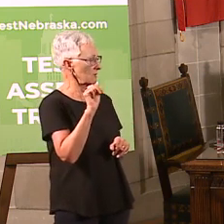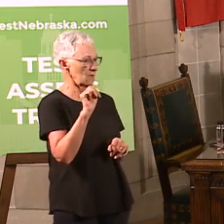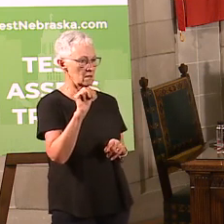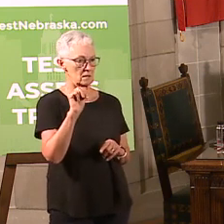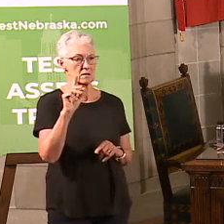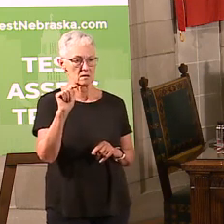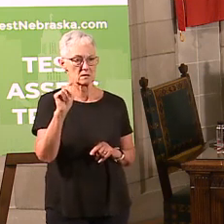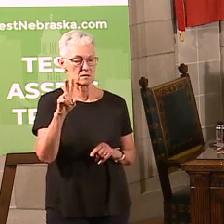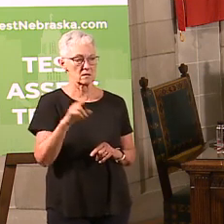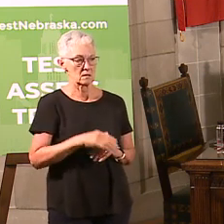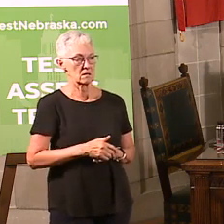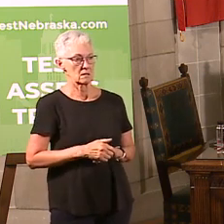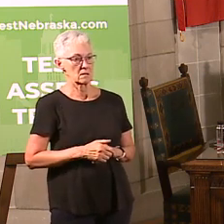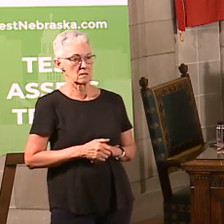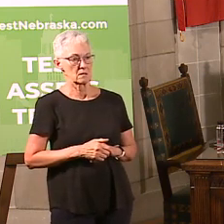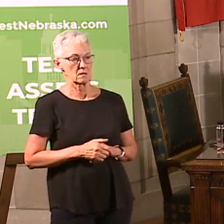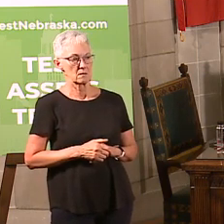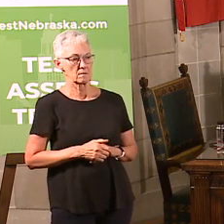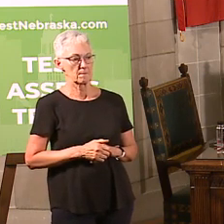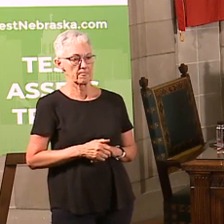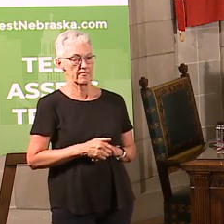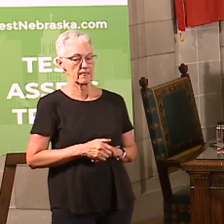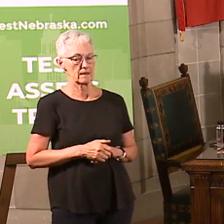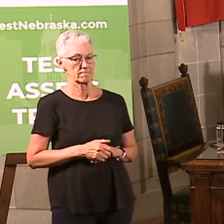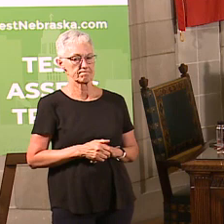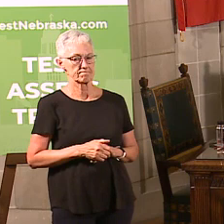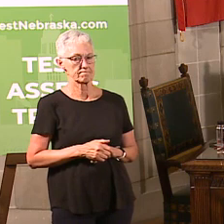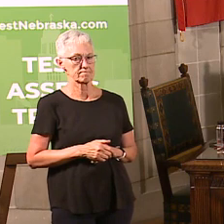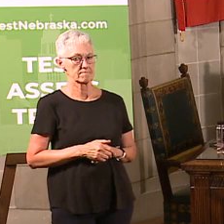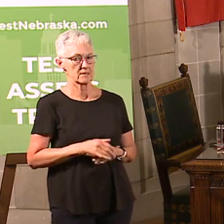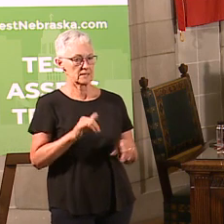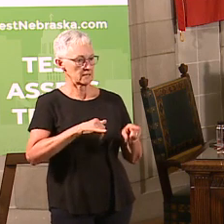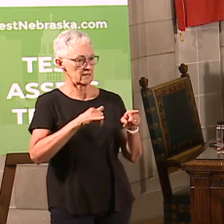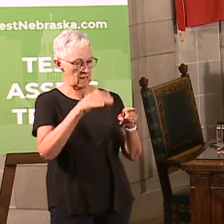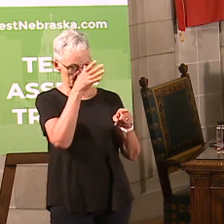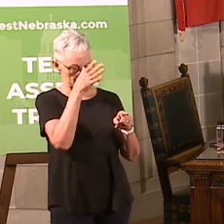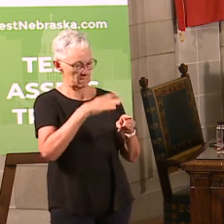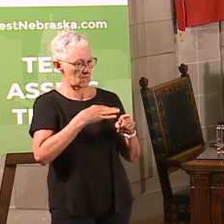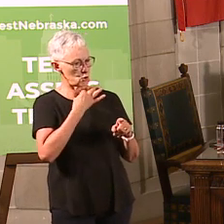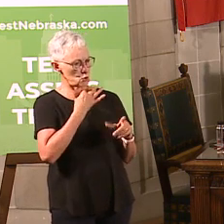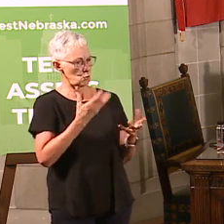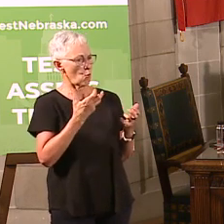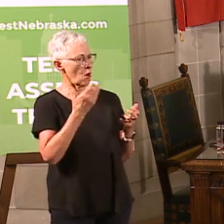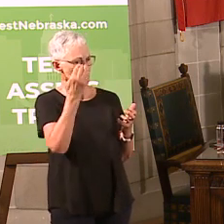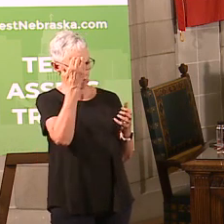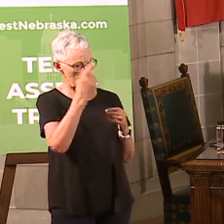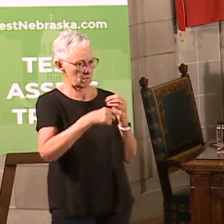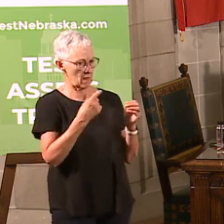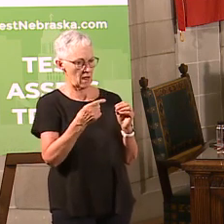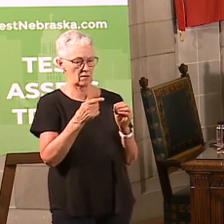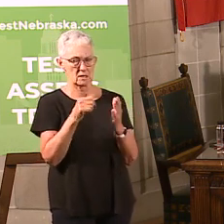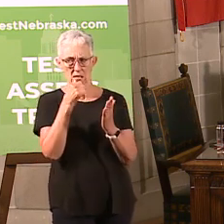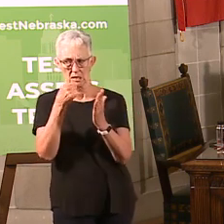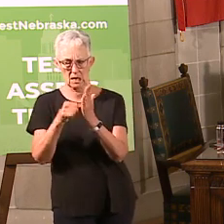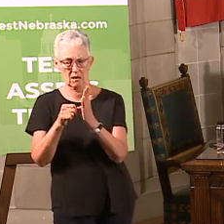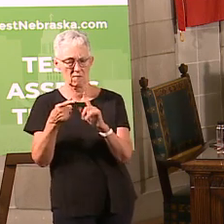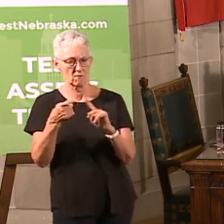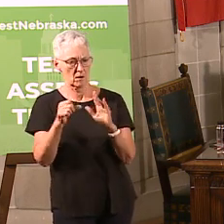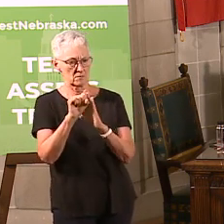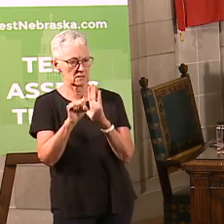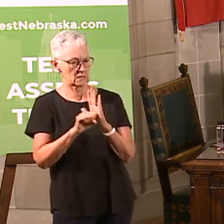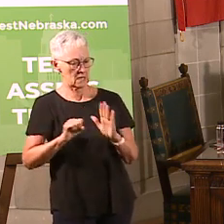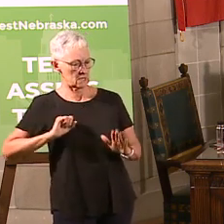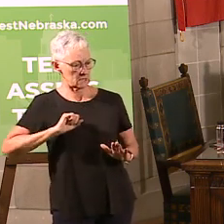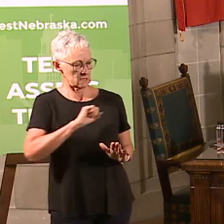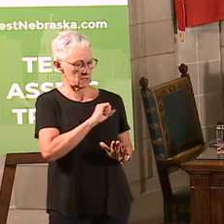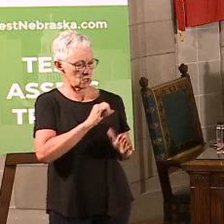KETV? KMTV, thank you. Wants to know about the letter that state senators sent in with regard to the CARES Act money.